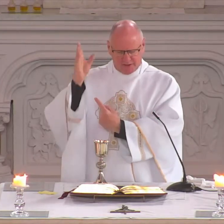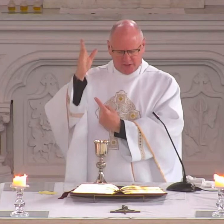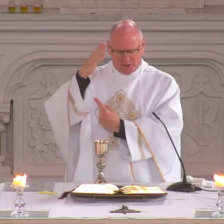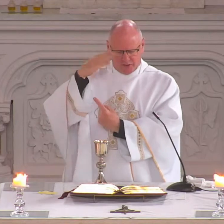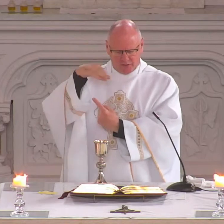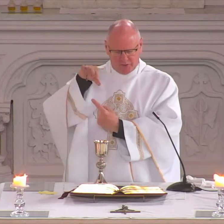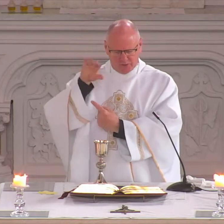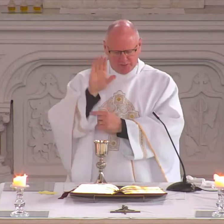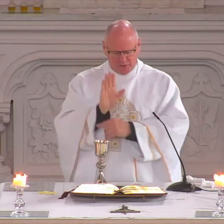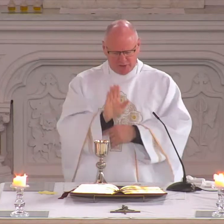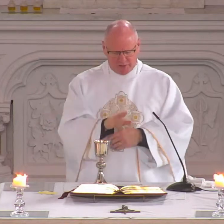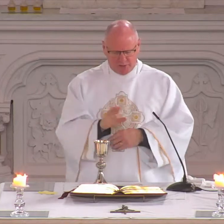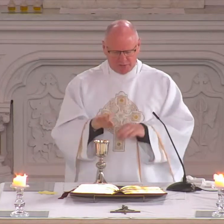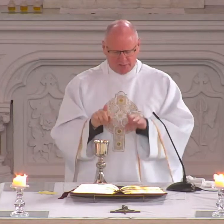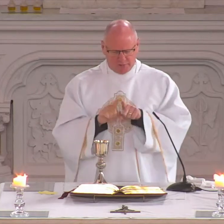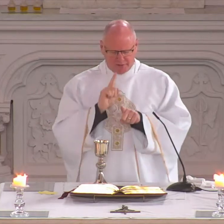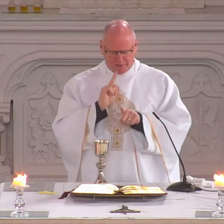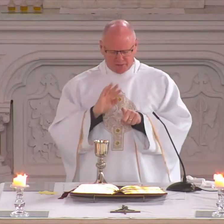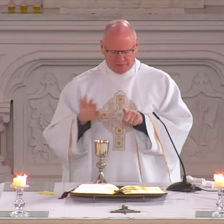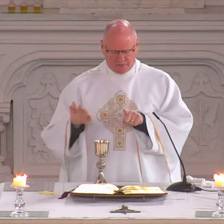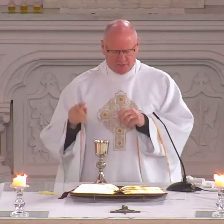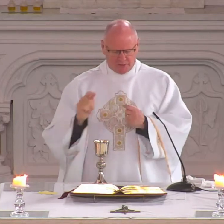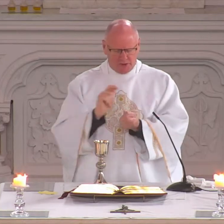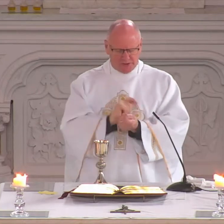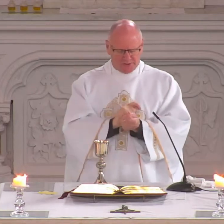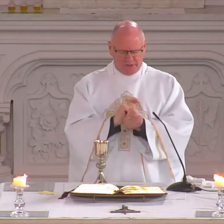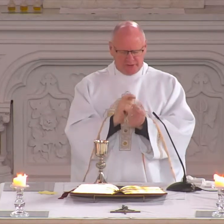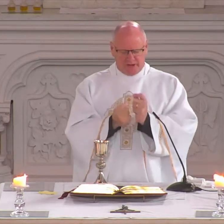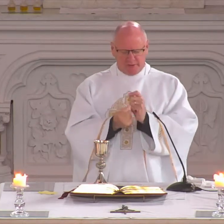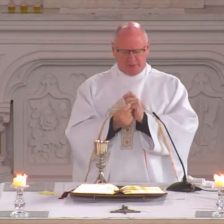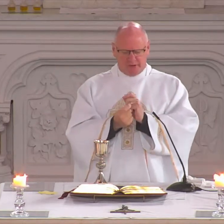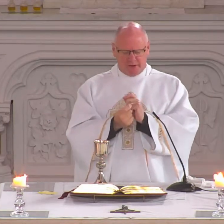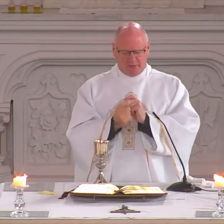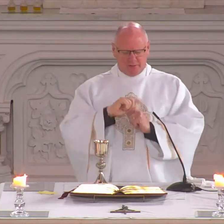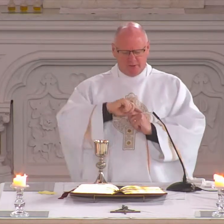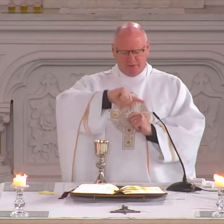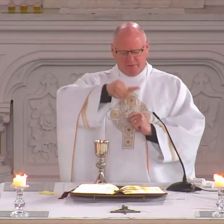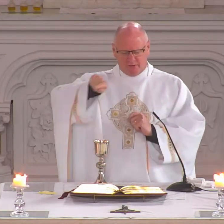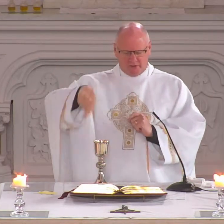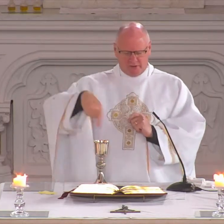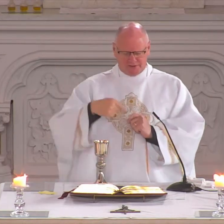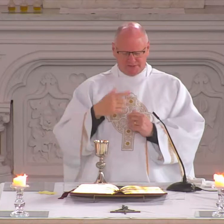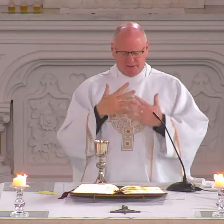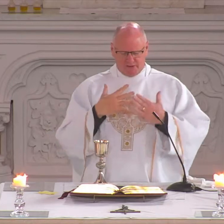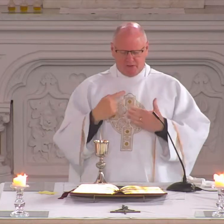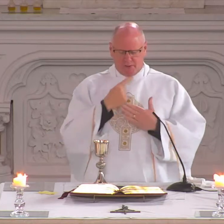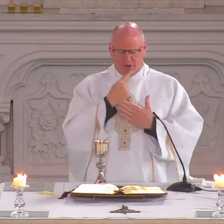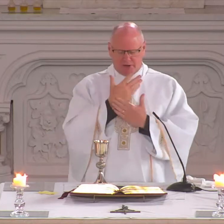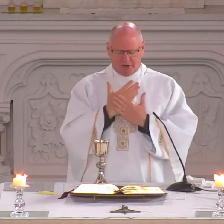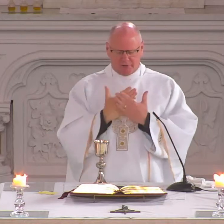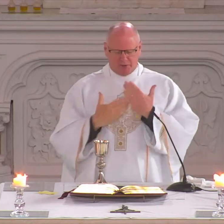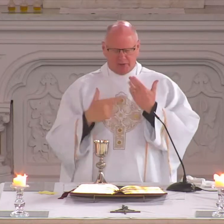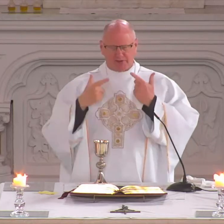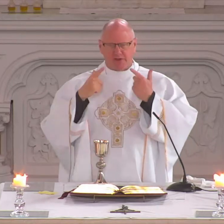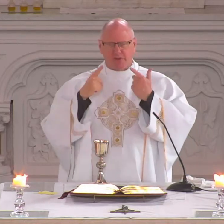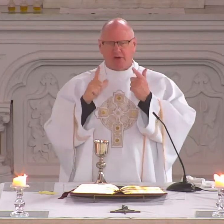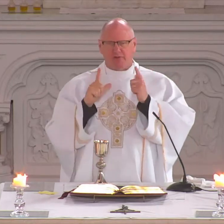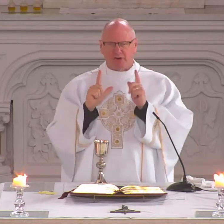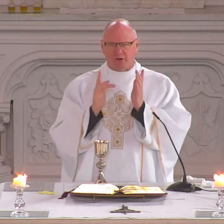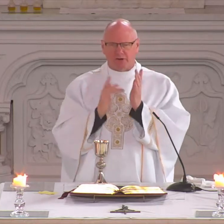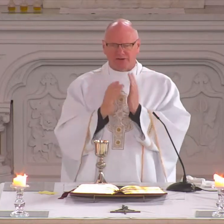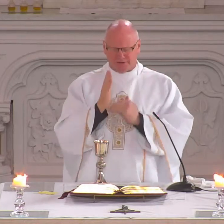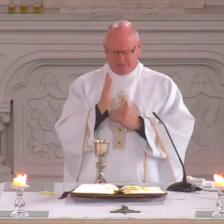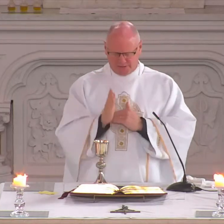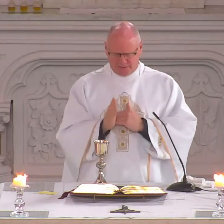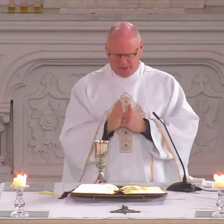sending down your Spirit upon them like the dewfall, so that they may become for us the body and blood of our